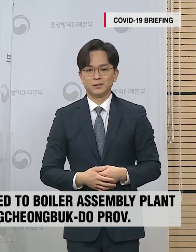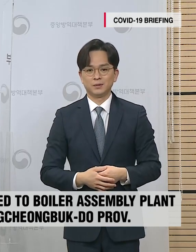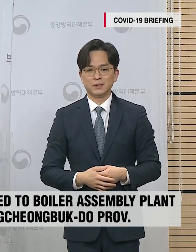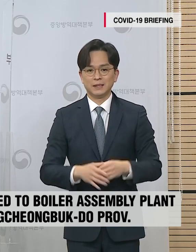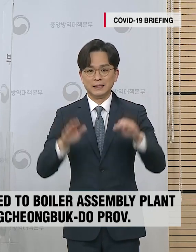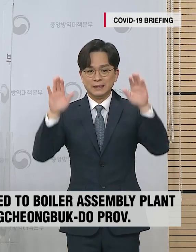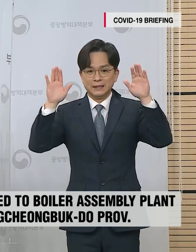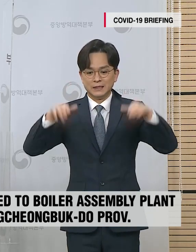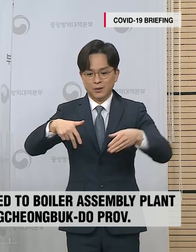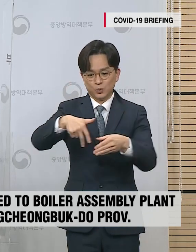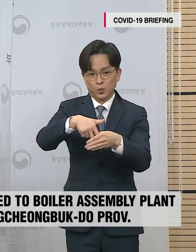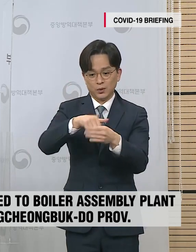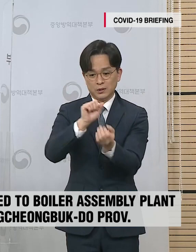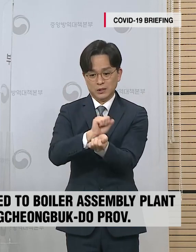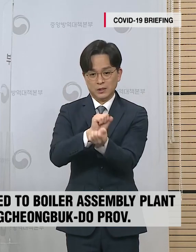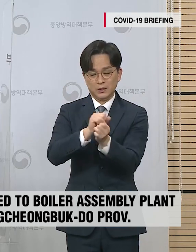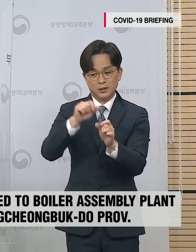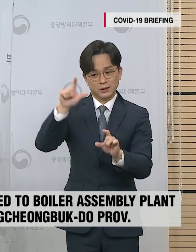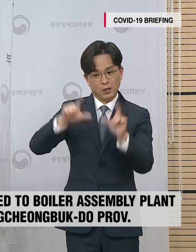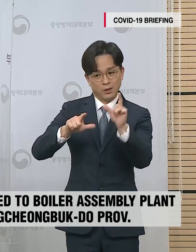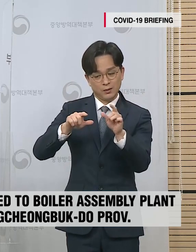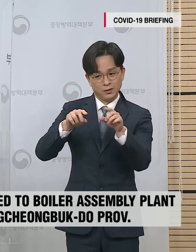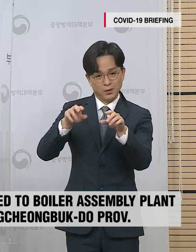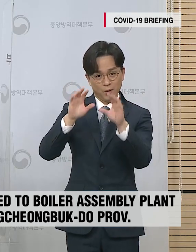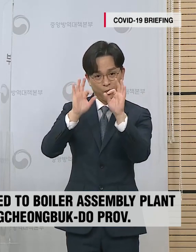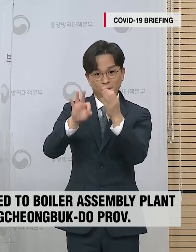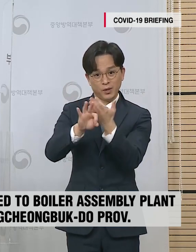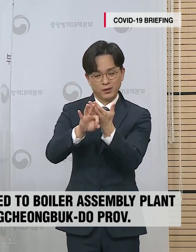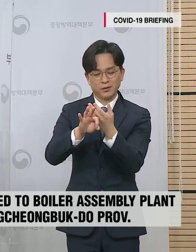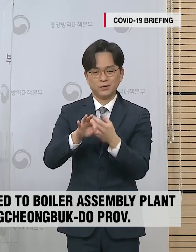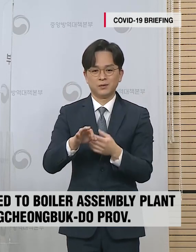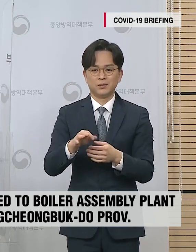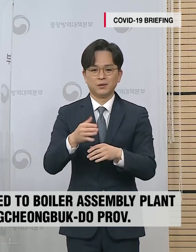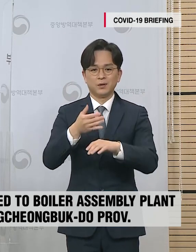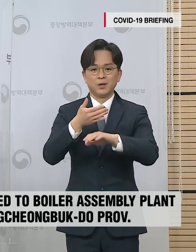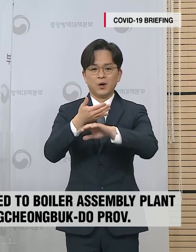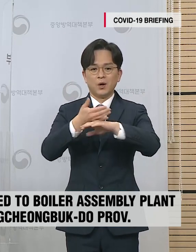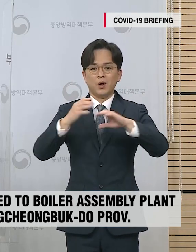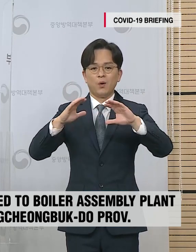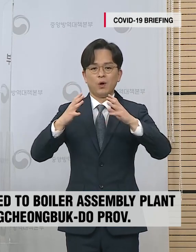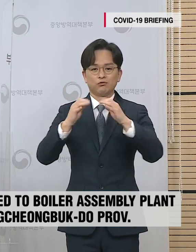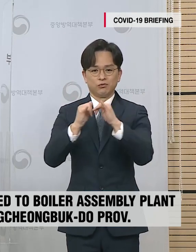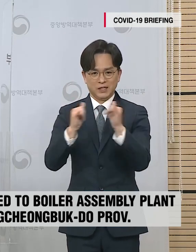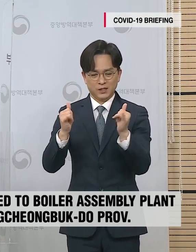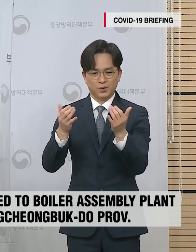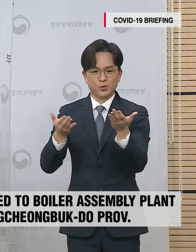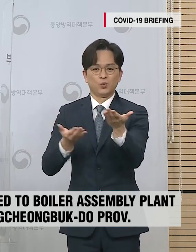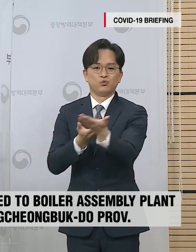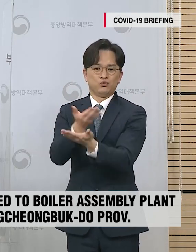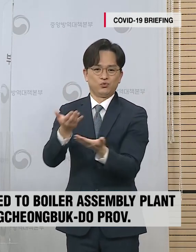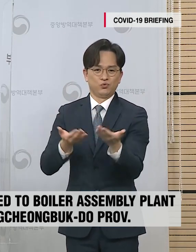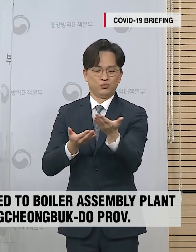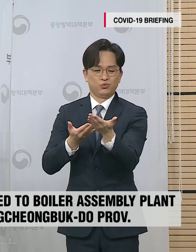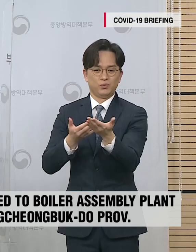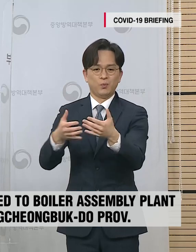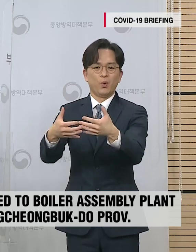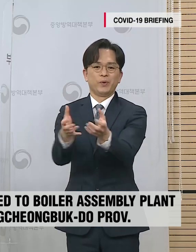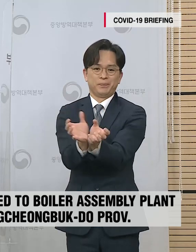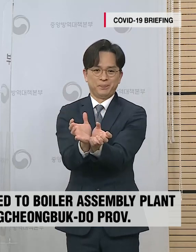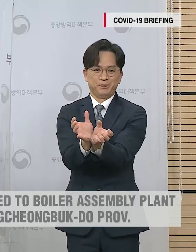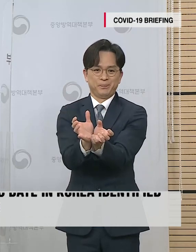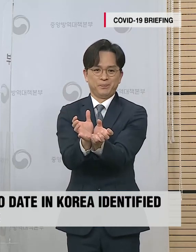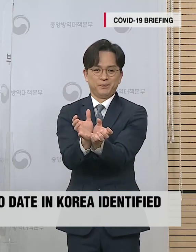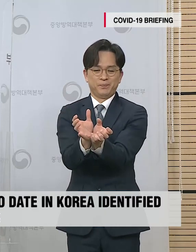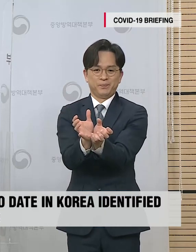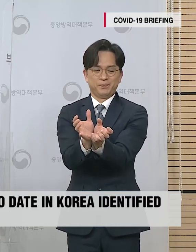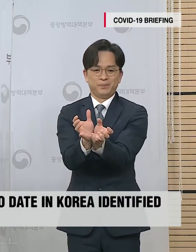particular cluster infection, we can see that this is very much related to our daily routine,